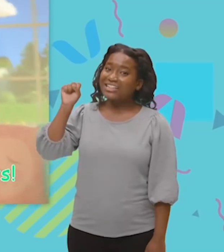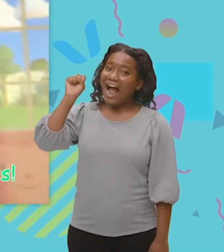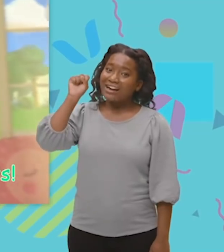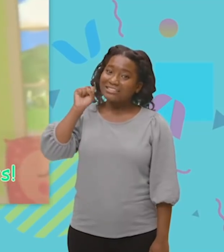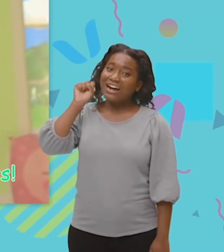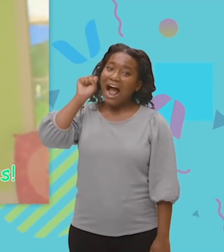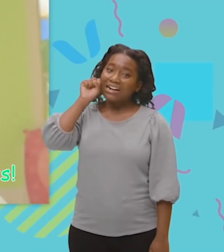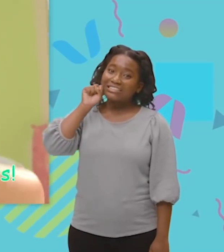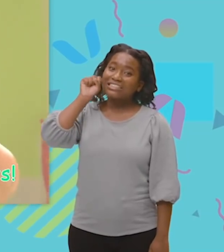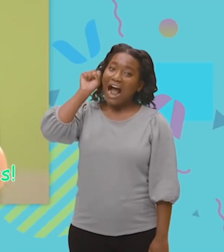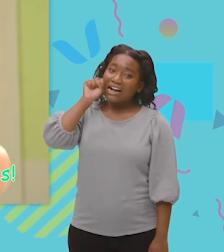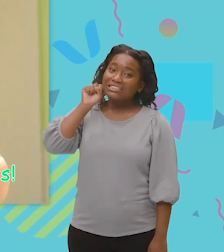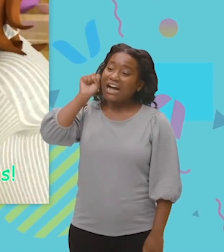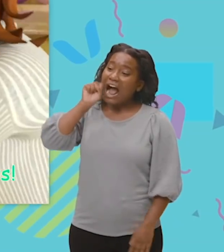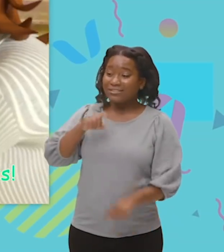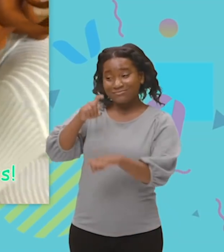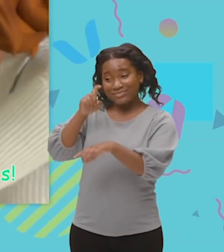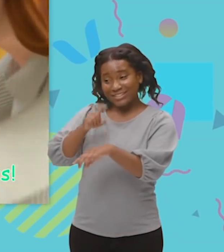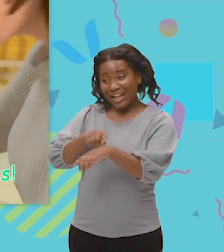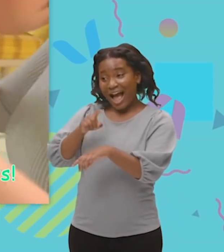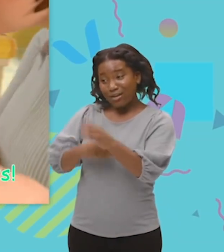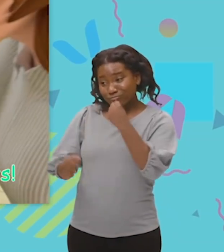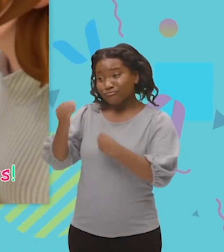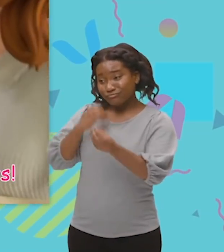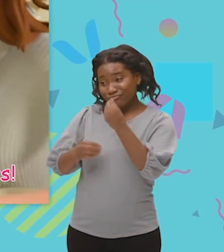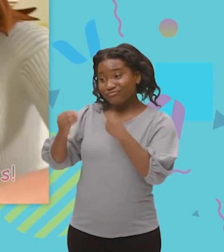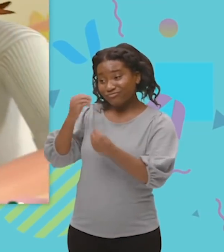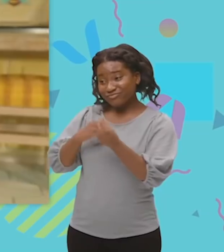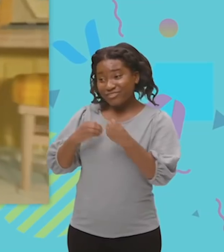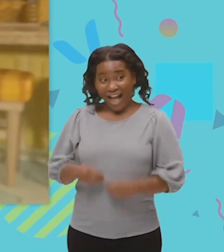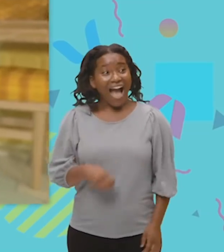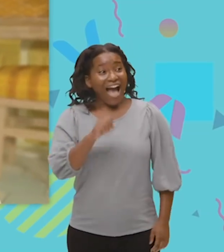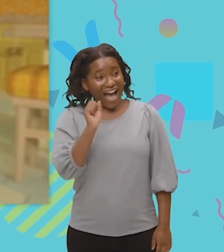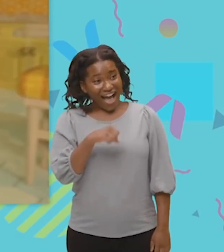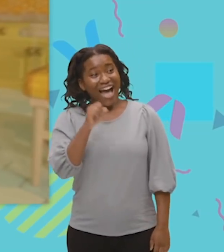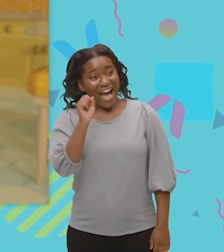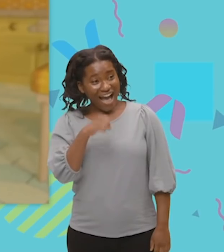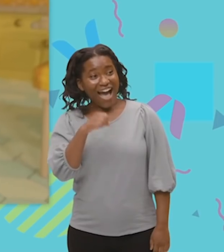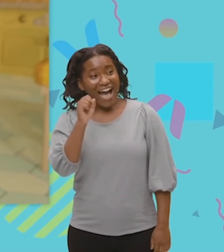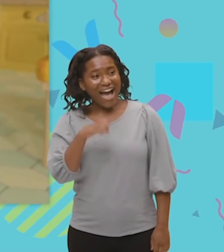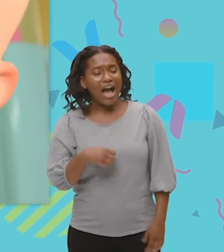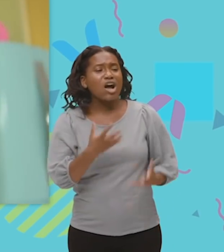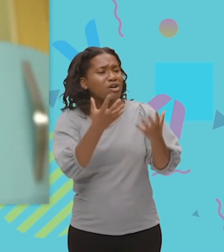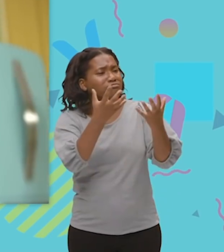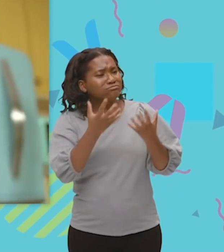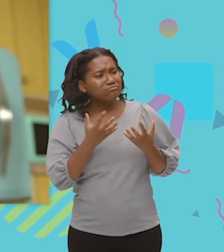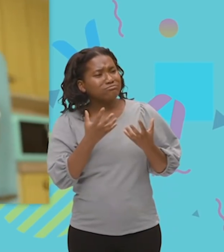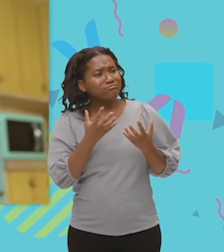Carrots, carrots, it's time to eat your carrots. Yes, yes, yes, I want to eat